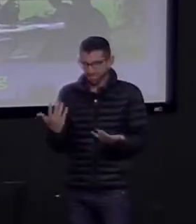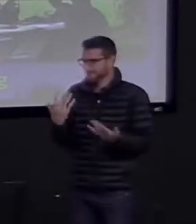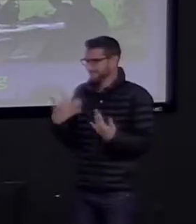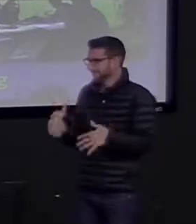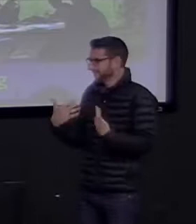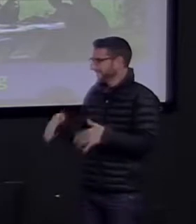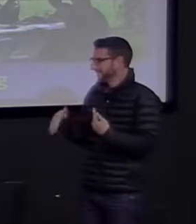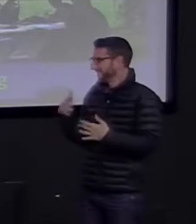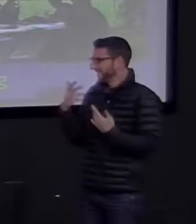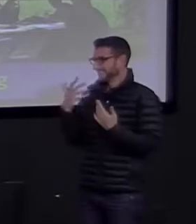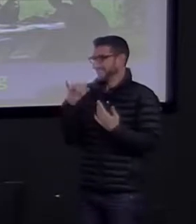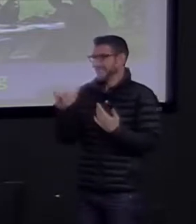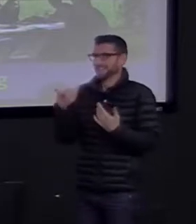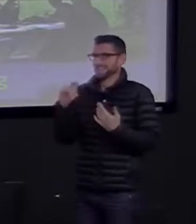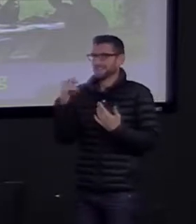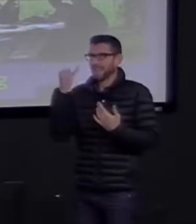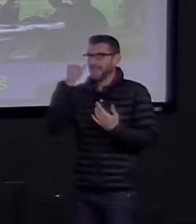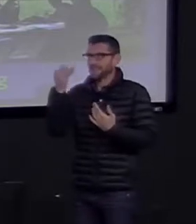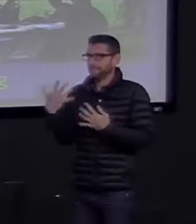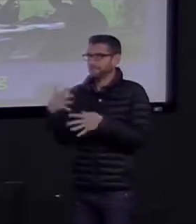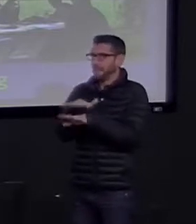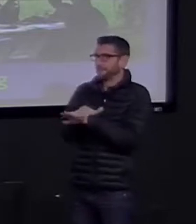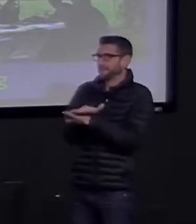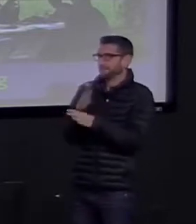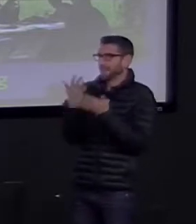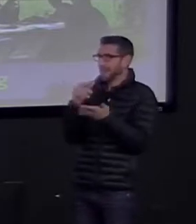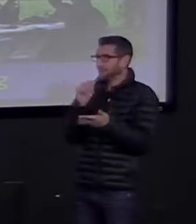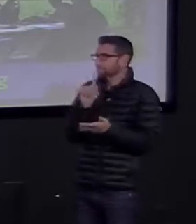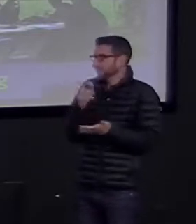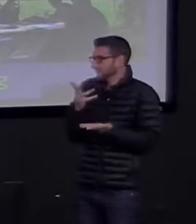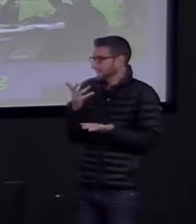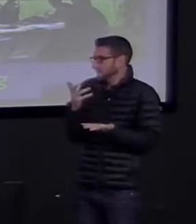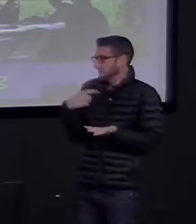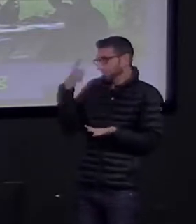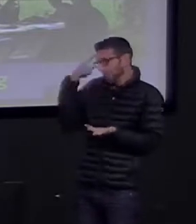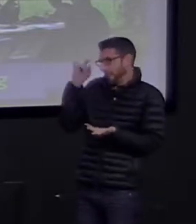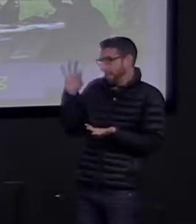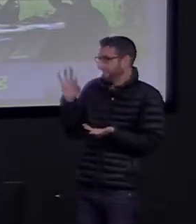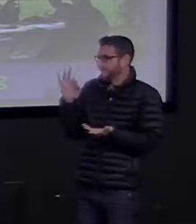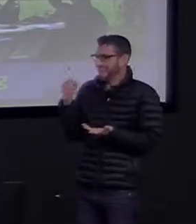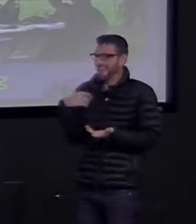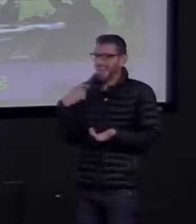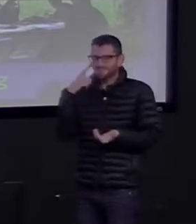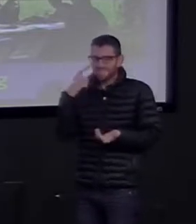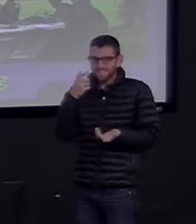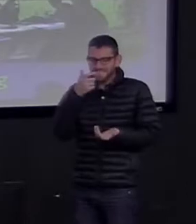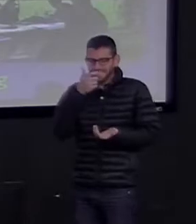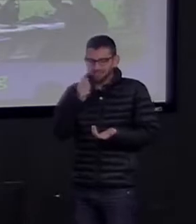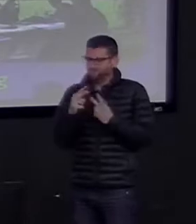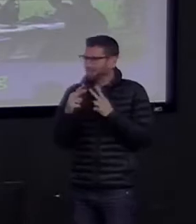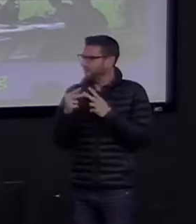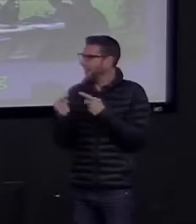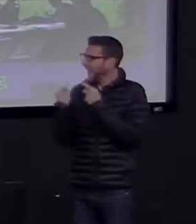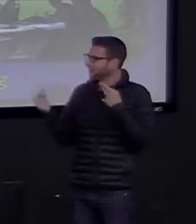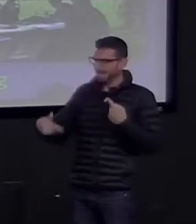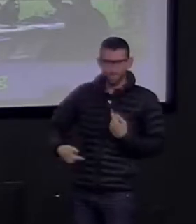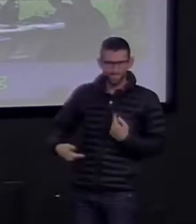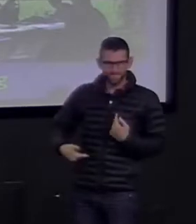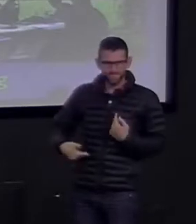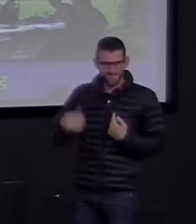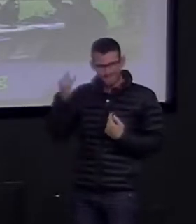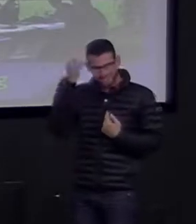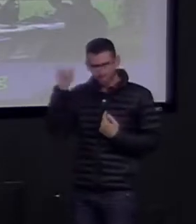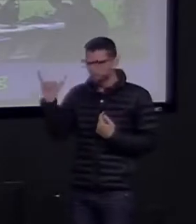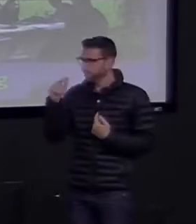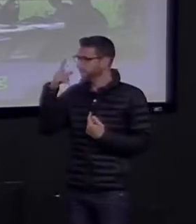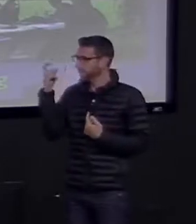I saw a paradigm shift here, really. The idea of this mapping may not be, that the mapping may not be what we've always